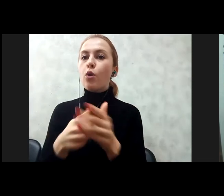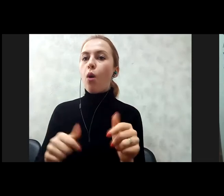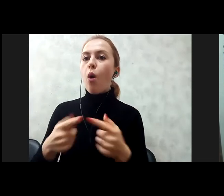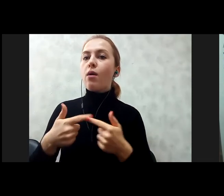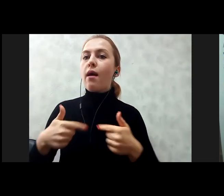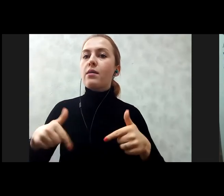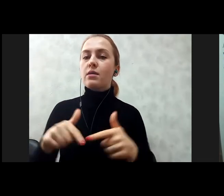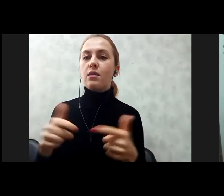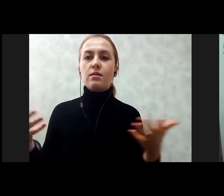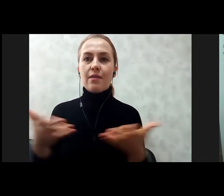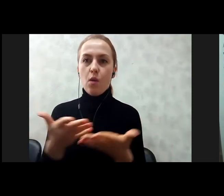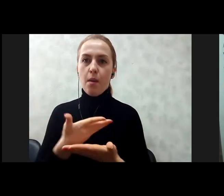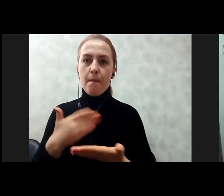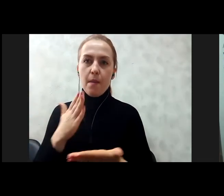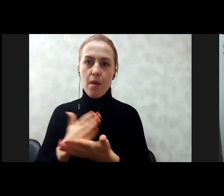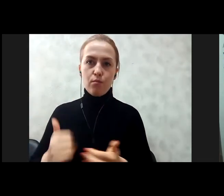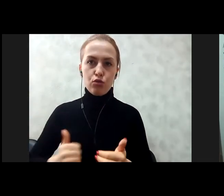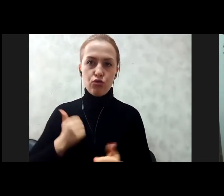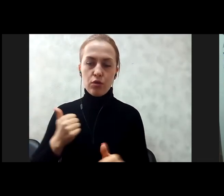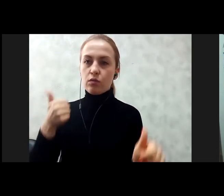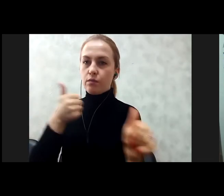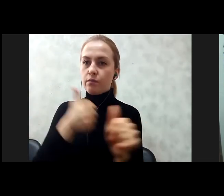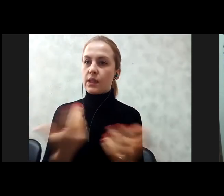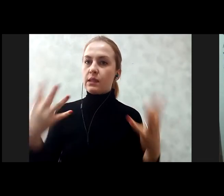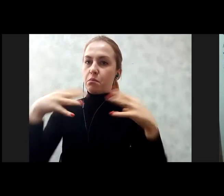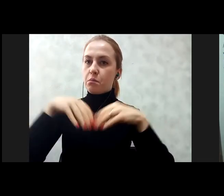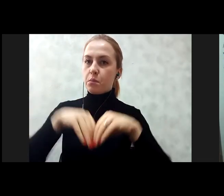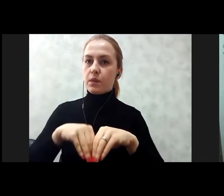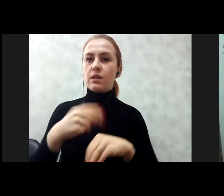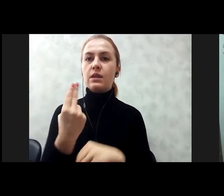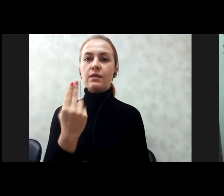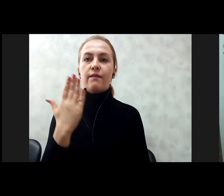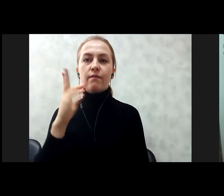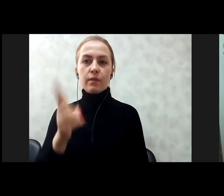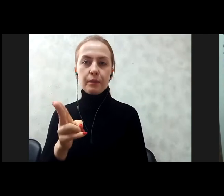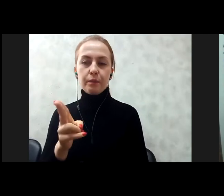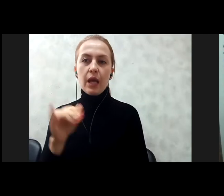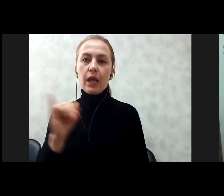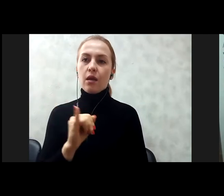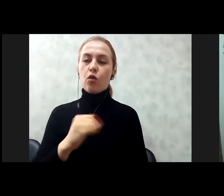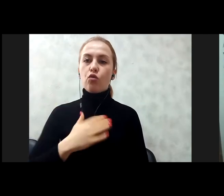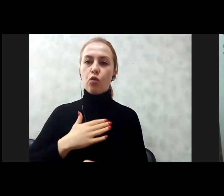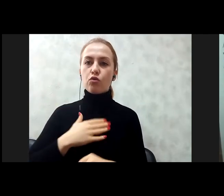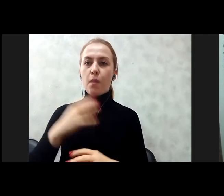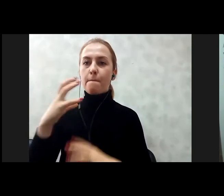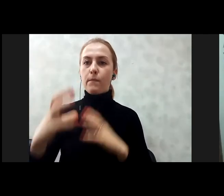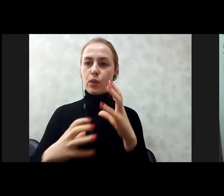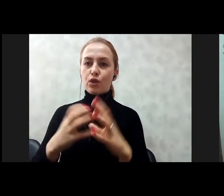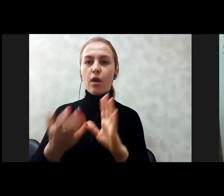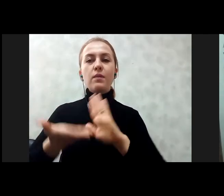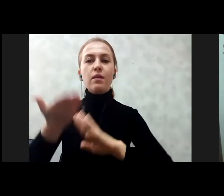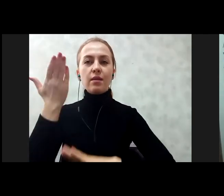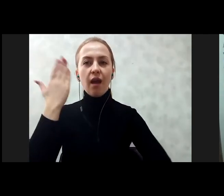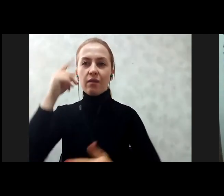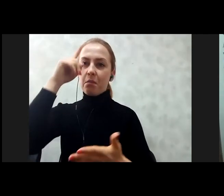of 2020. We were honored to, or we are honored to be amongst the